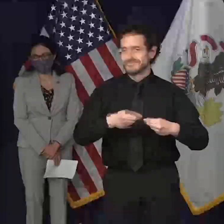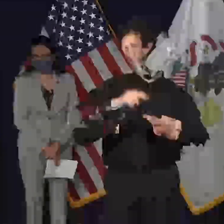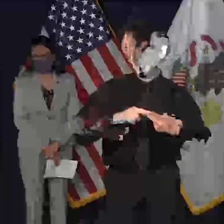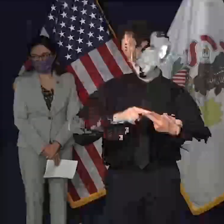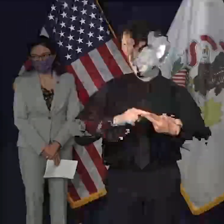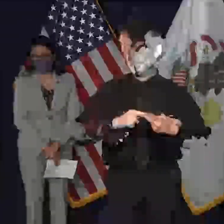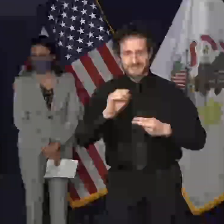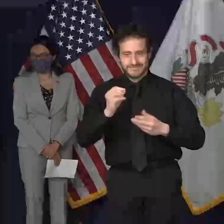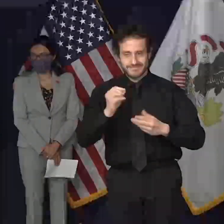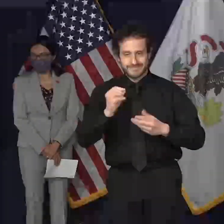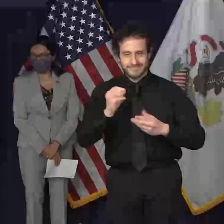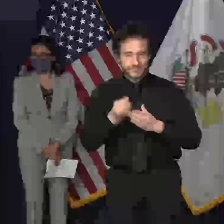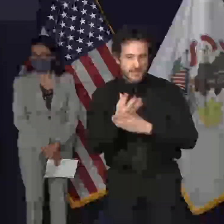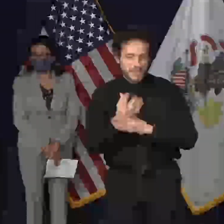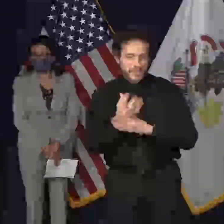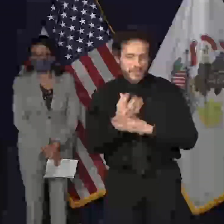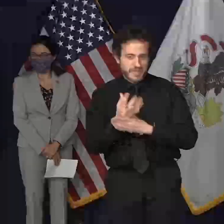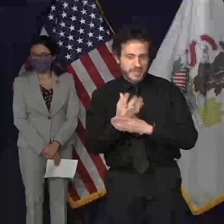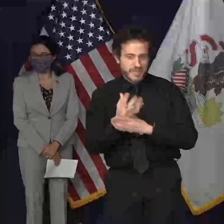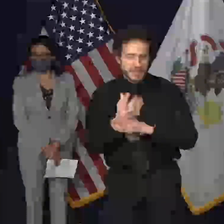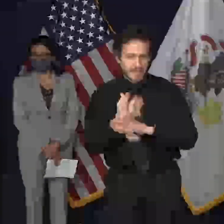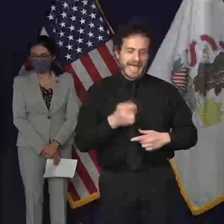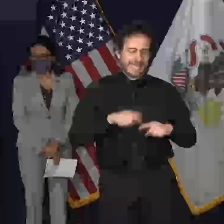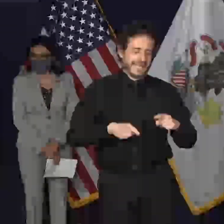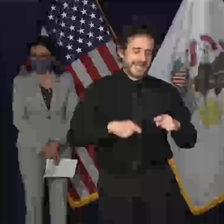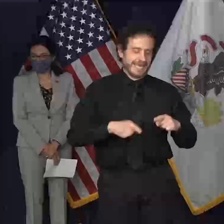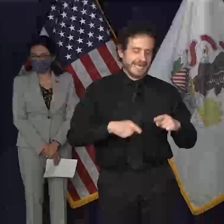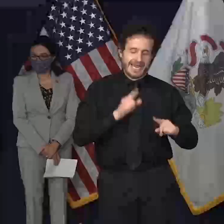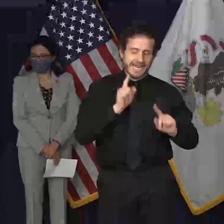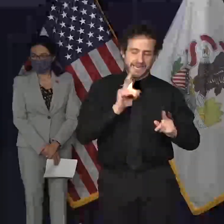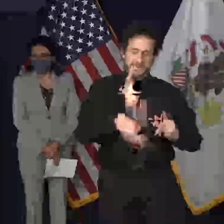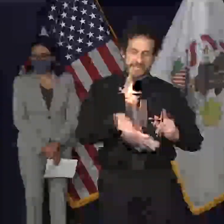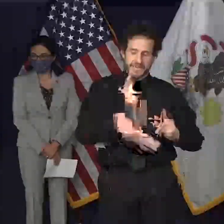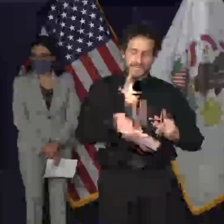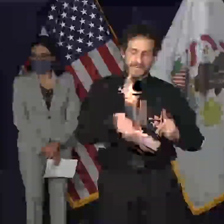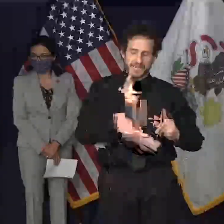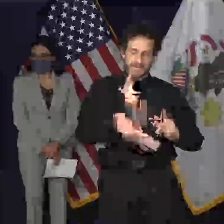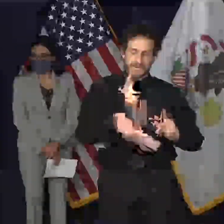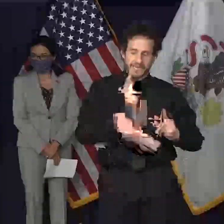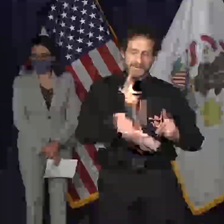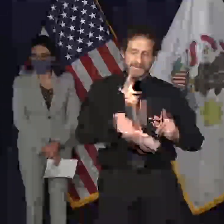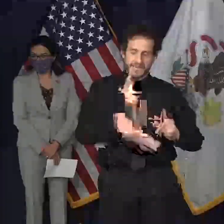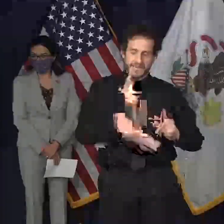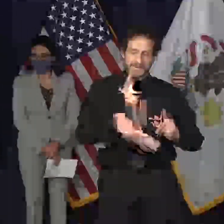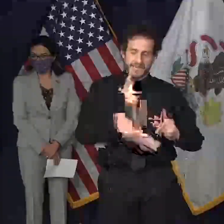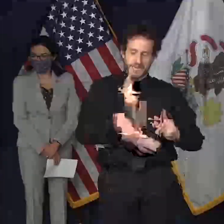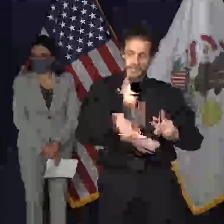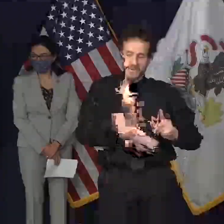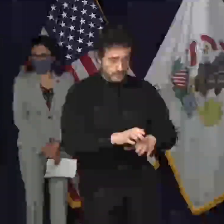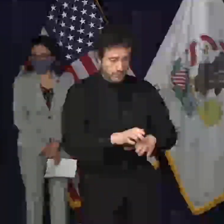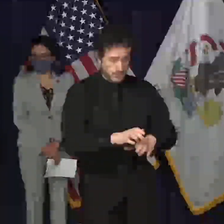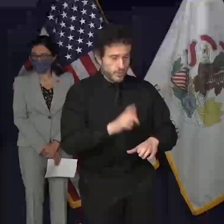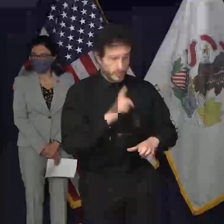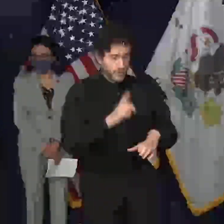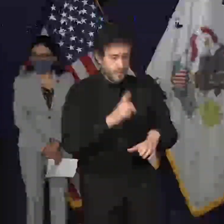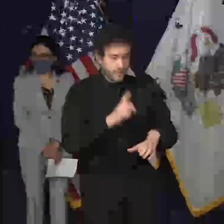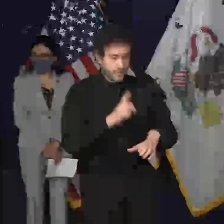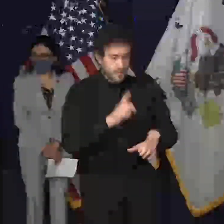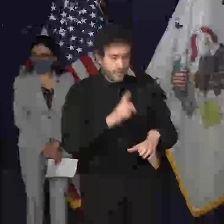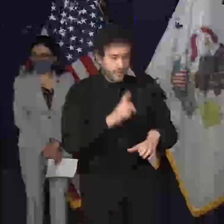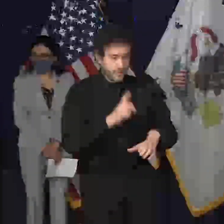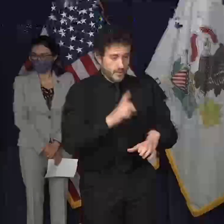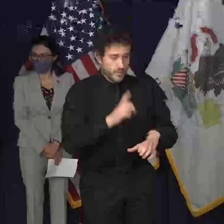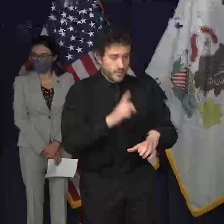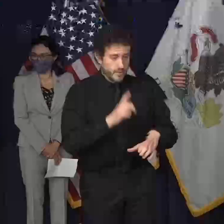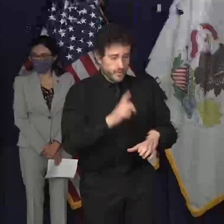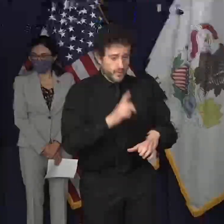Tiffany Walden at Tribe, one of our readers had to communicate to a fearful and scared group of employees that the office would be opening up June 1st. Will employers